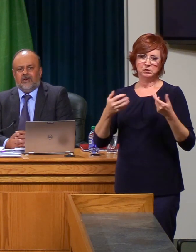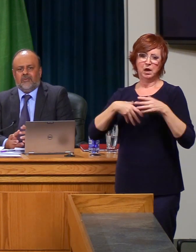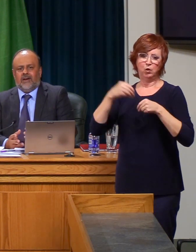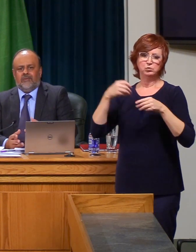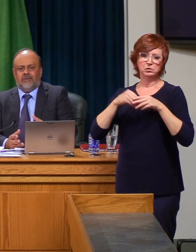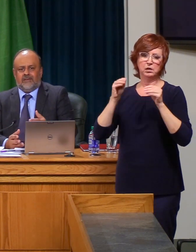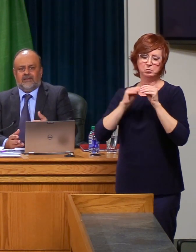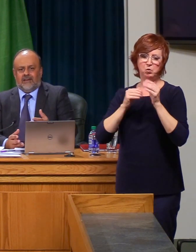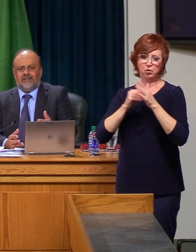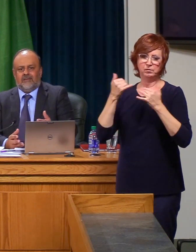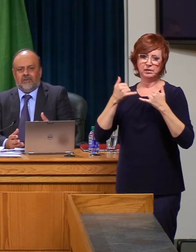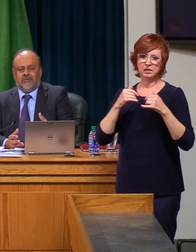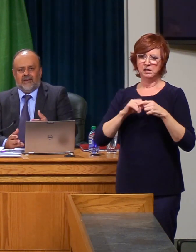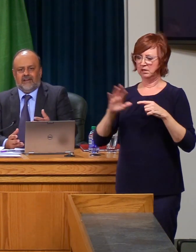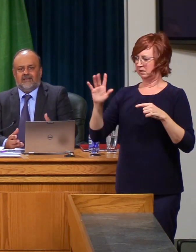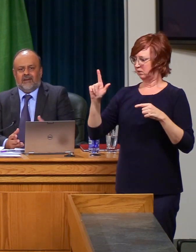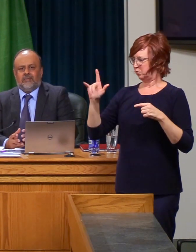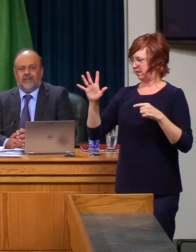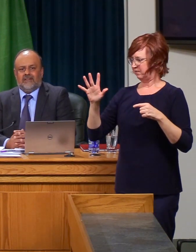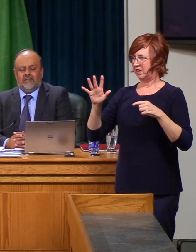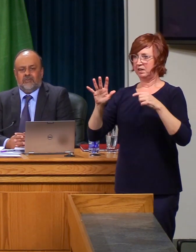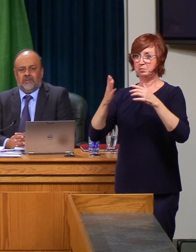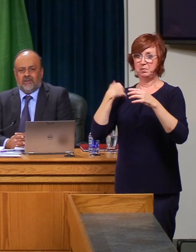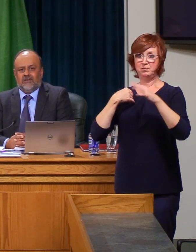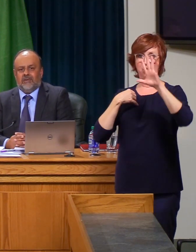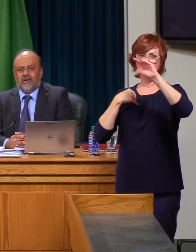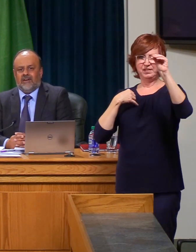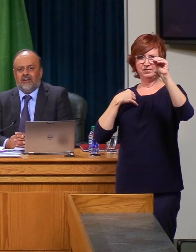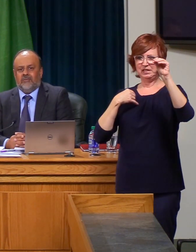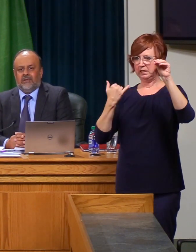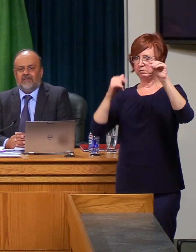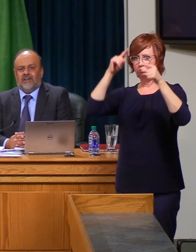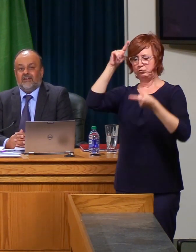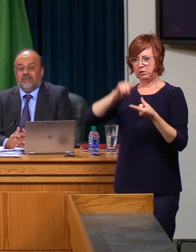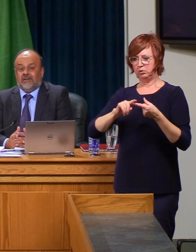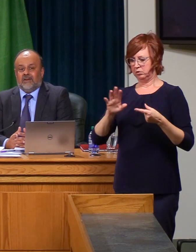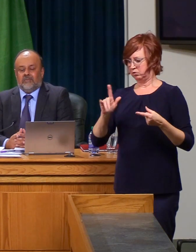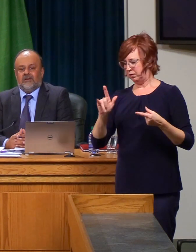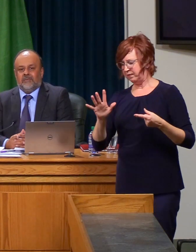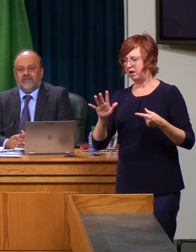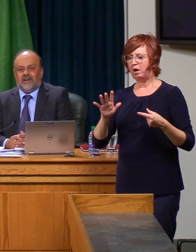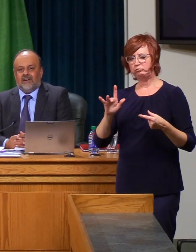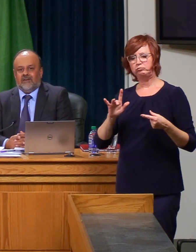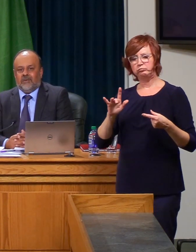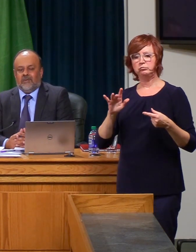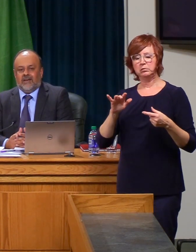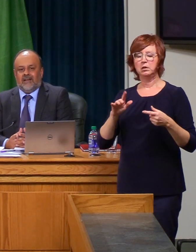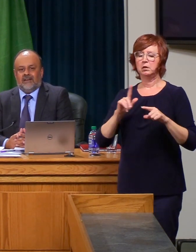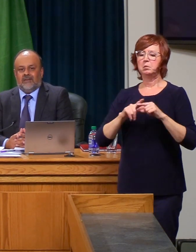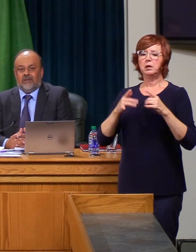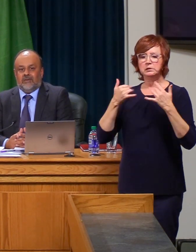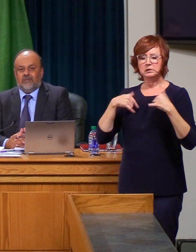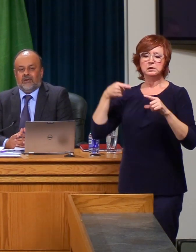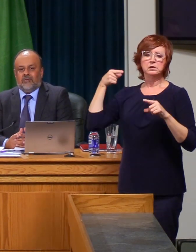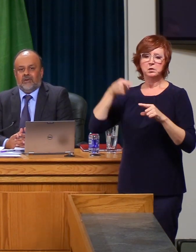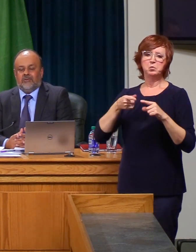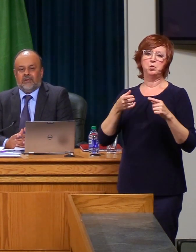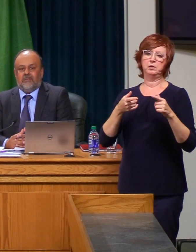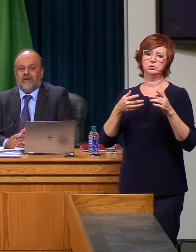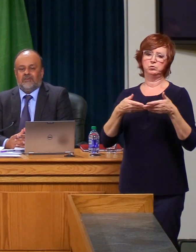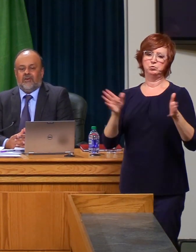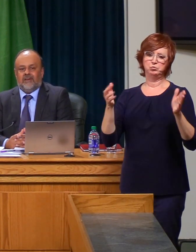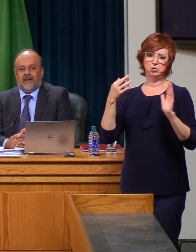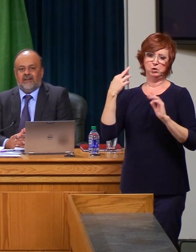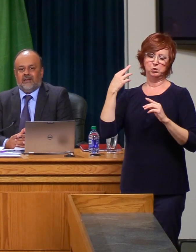25 is less than 50. It's a number that seems to be reasonable right now. But the general principles are when we gather, we